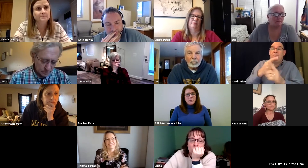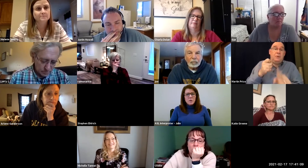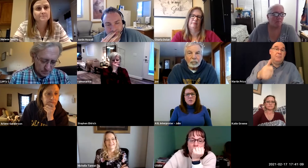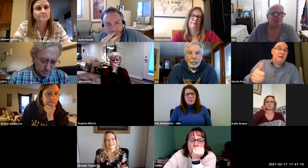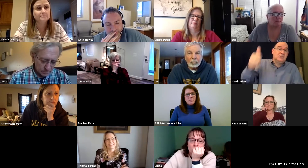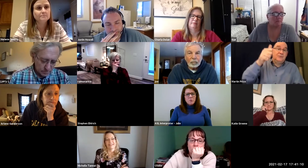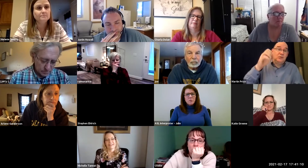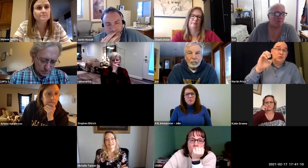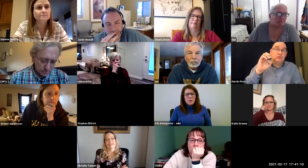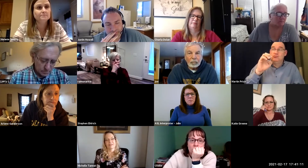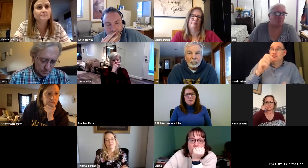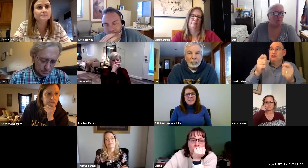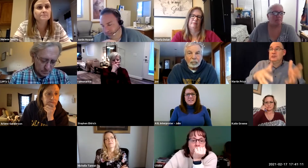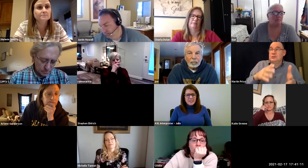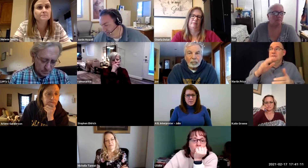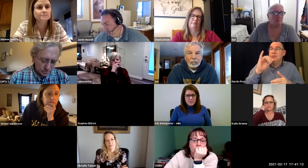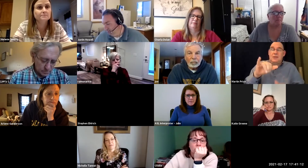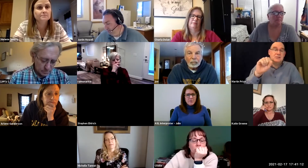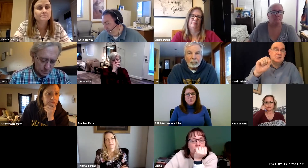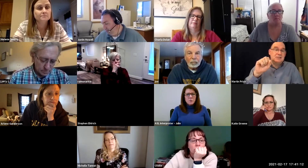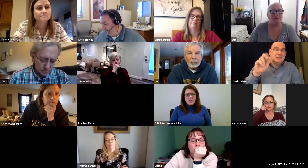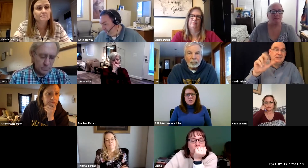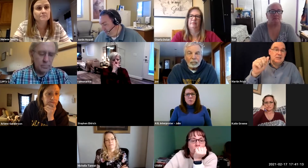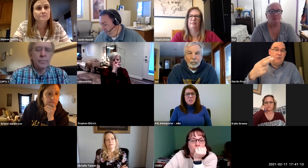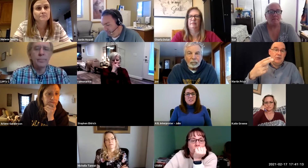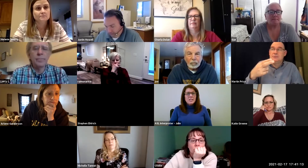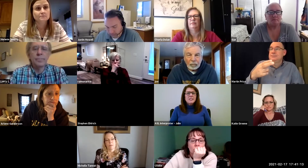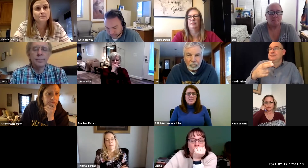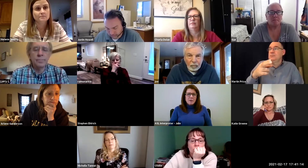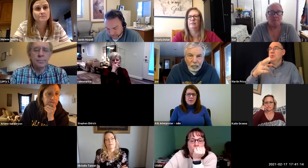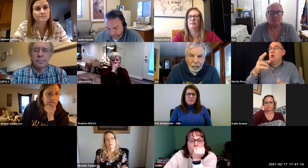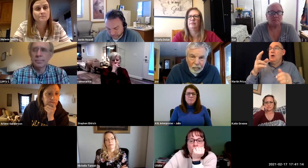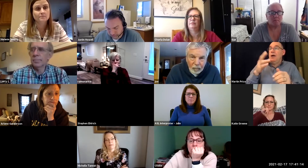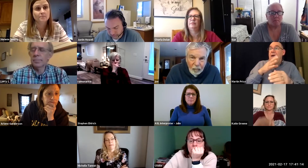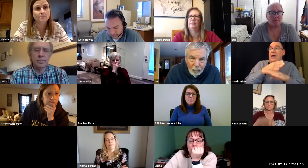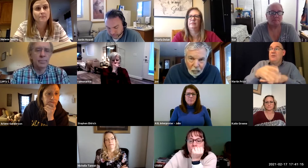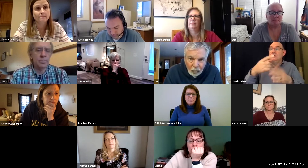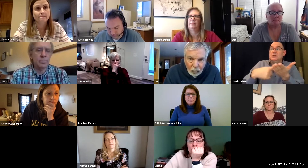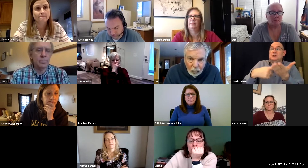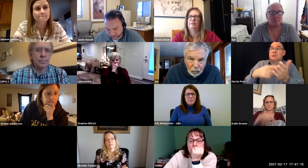means. So the director with the approval from the executive director, which is Sarah.